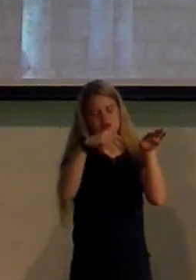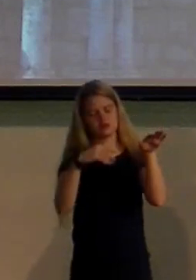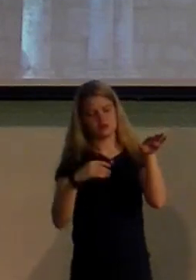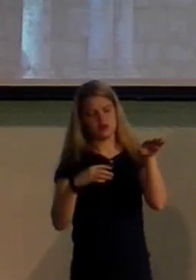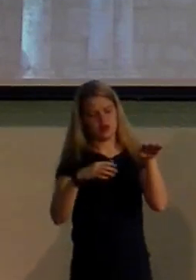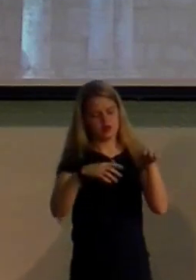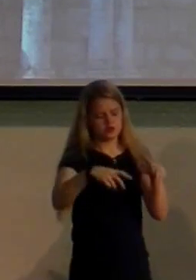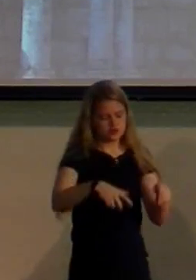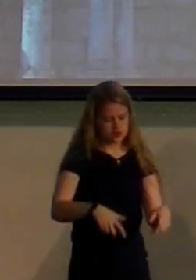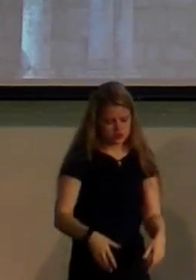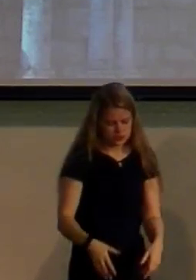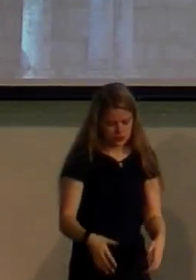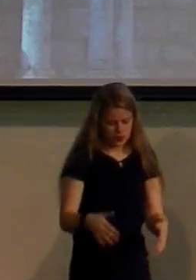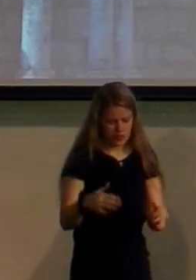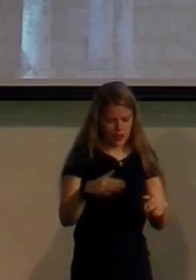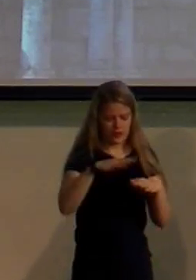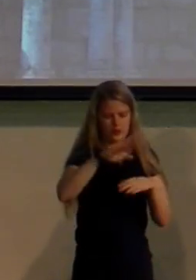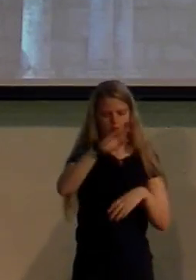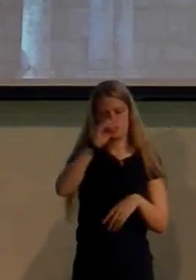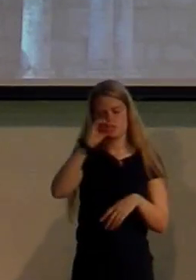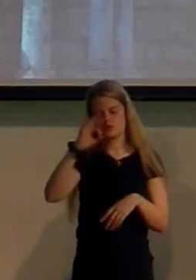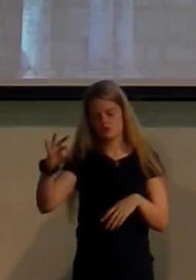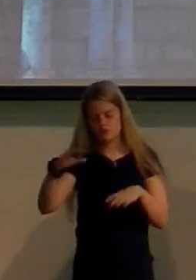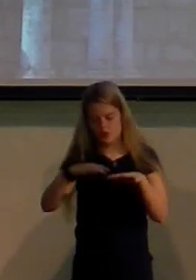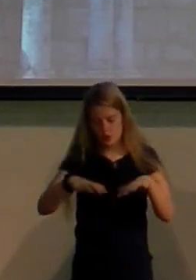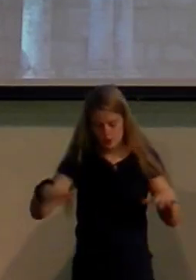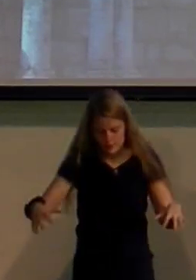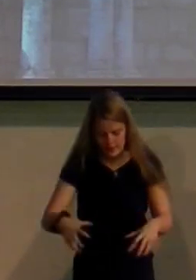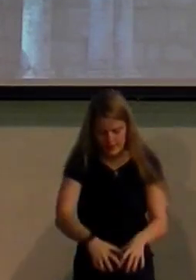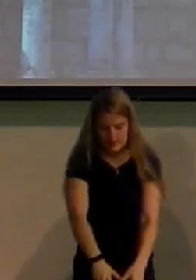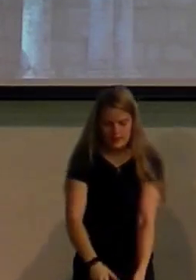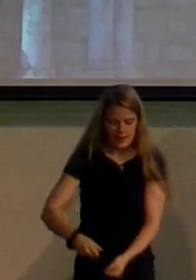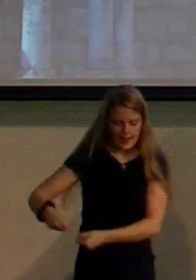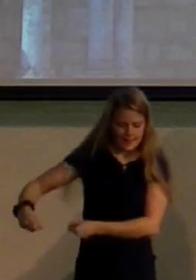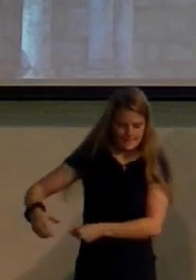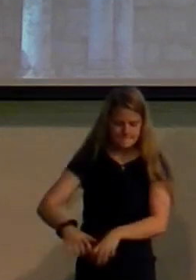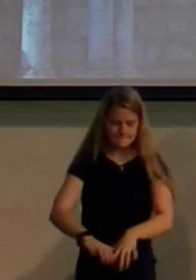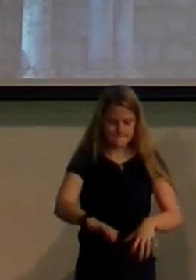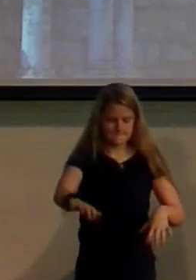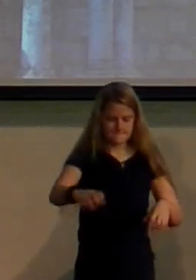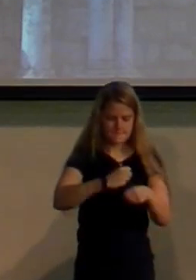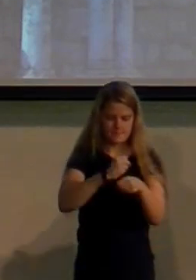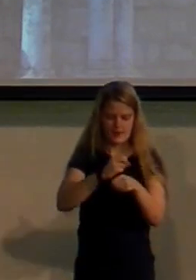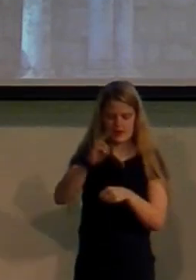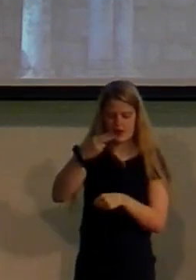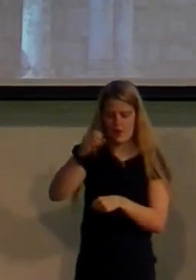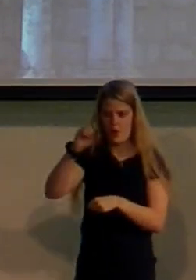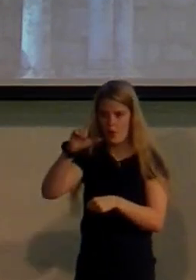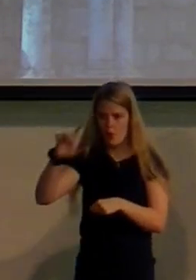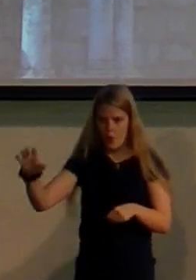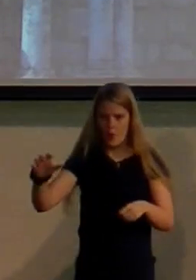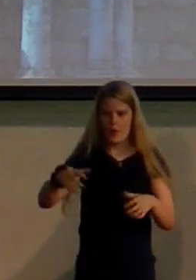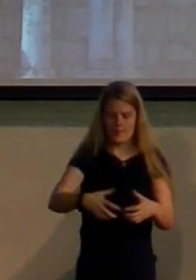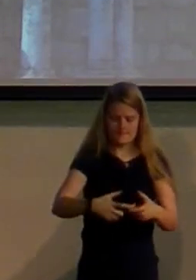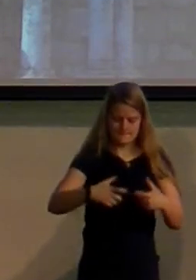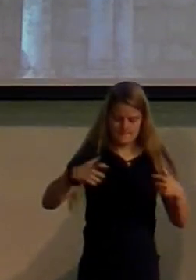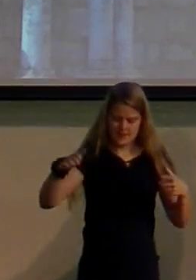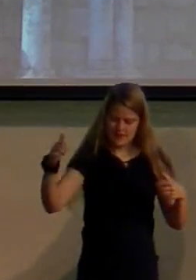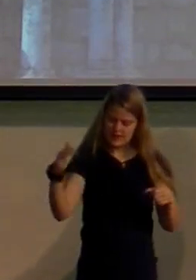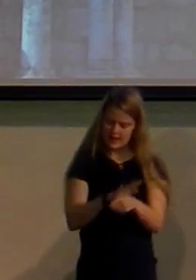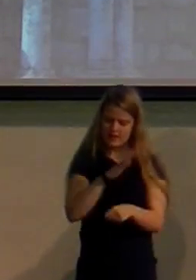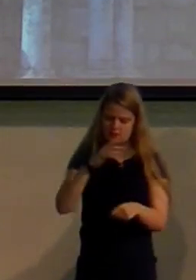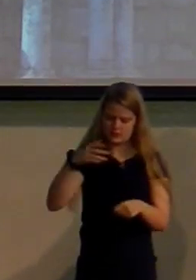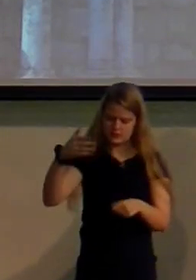the tile and the grass and all of that stuff and create a hole big enough big enough to slide a man down through